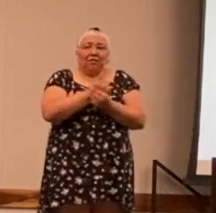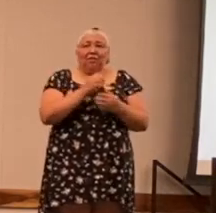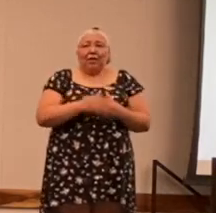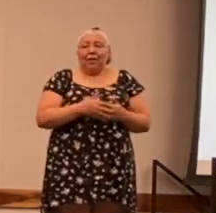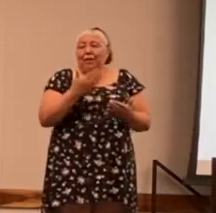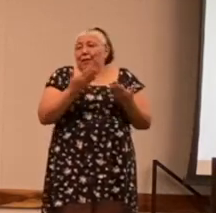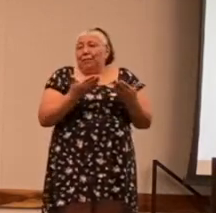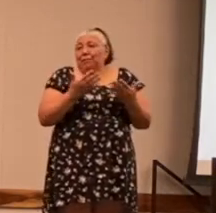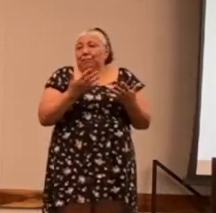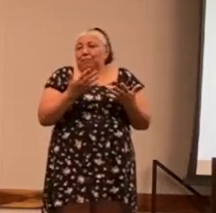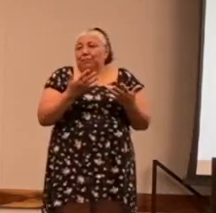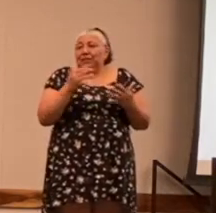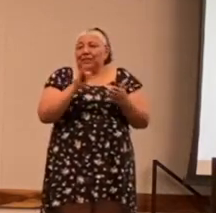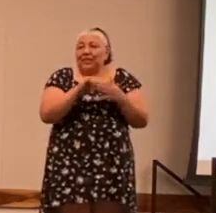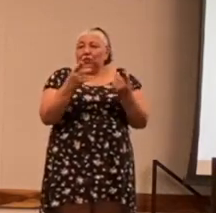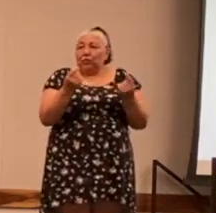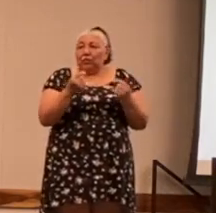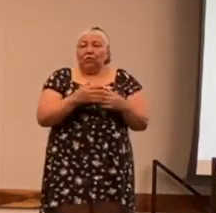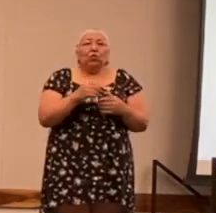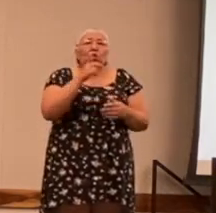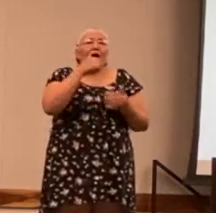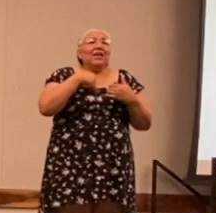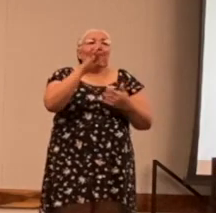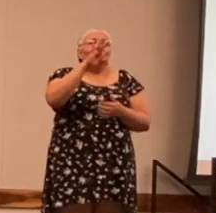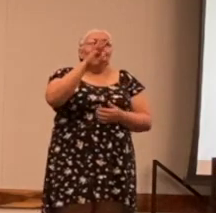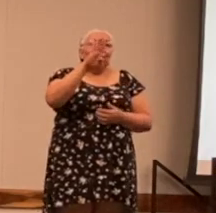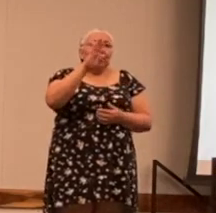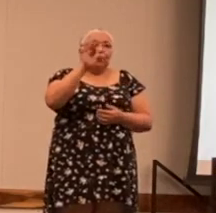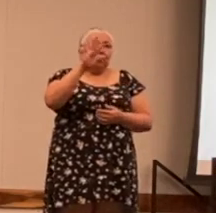do. How many of you have a Facebook page?